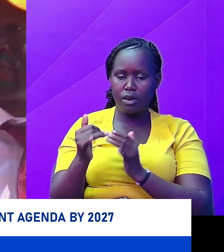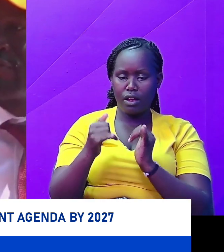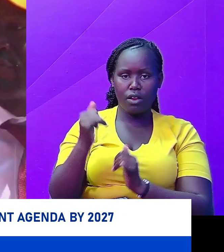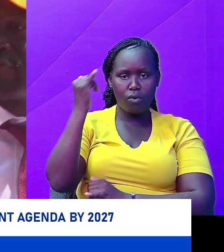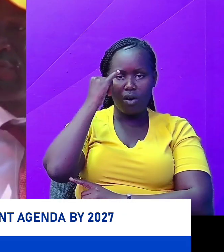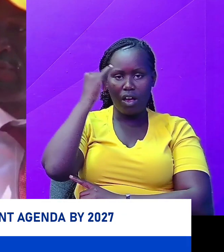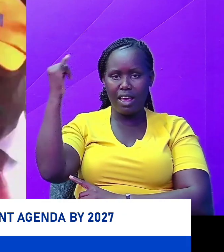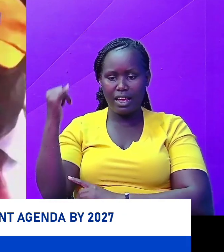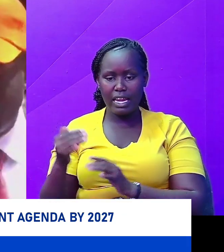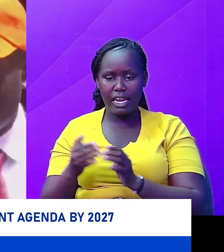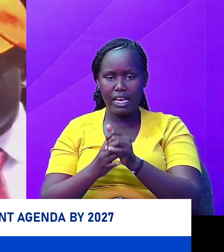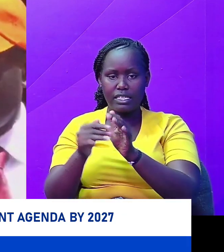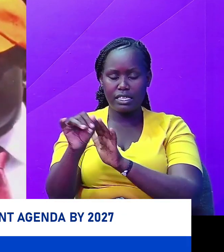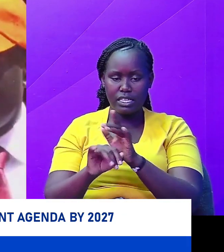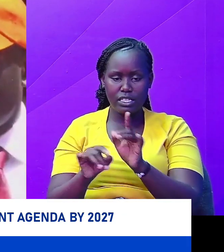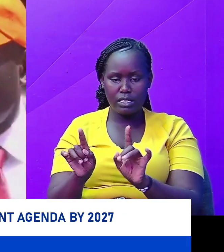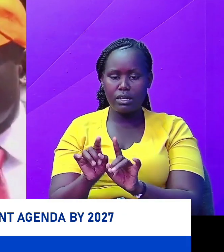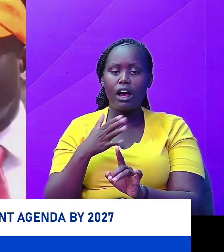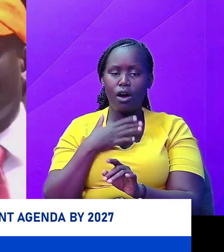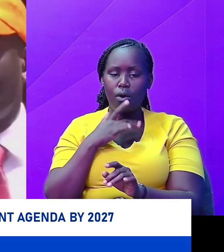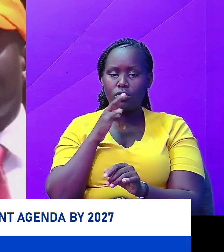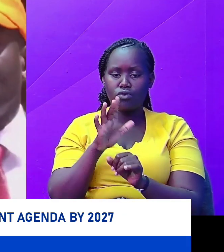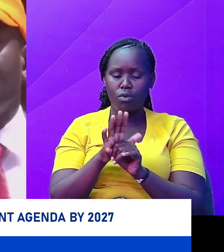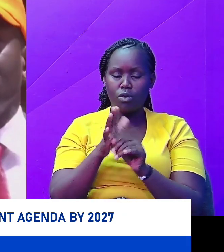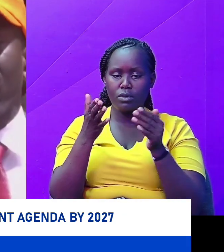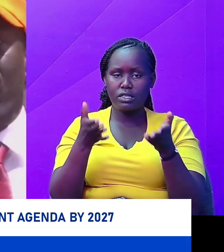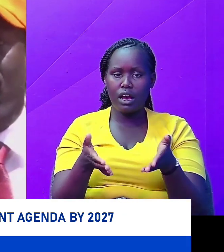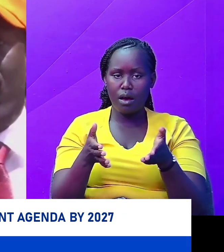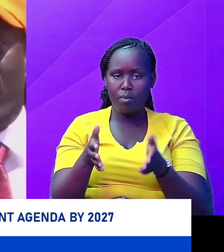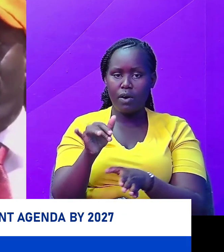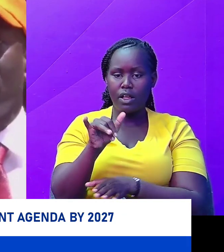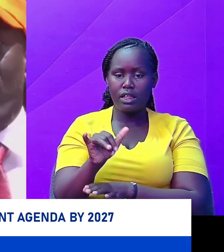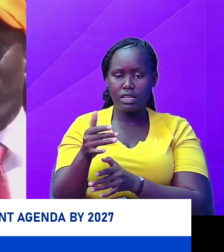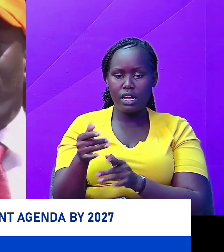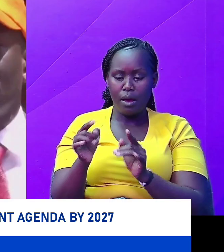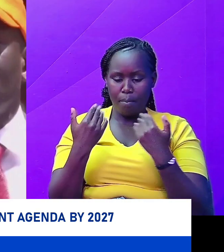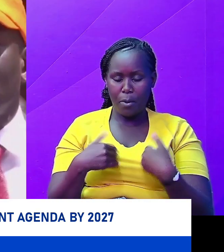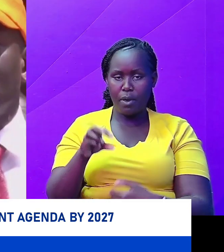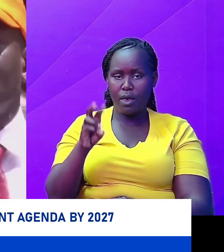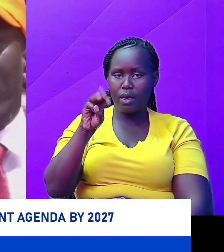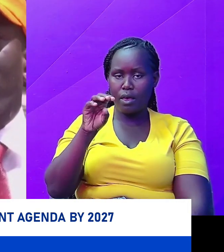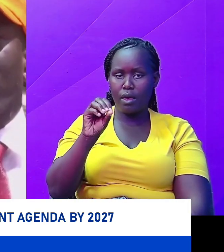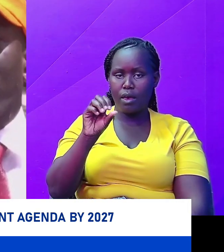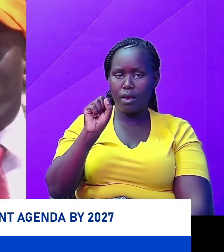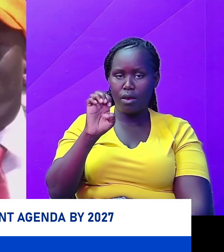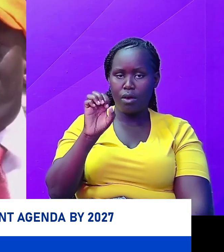bringing good leadership. I want to promise here today that as Moses Omondi, I will live